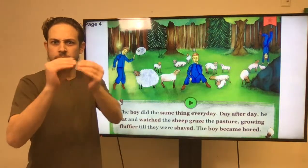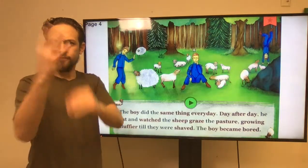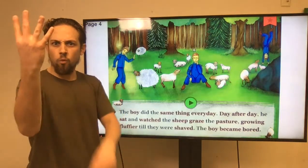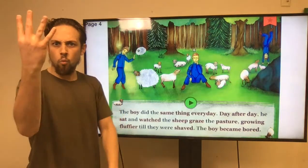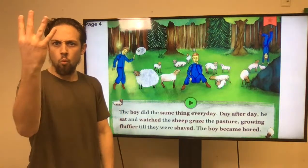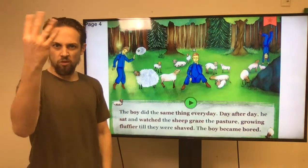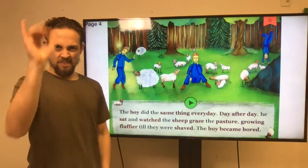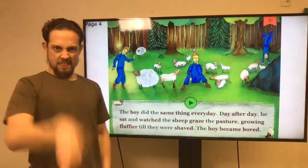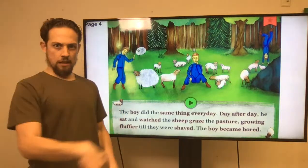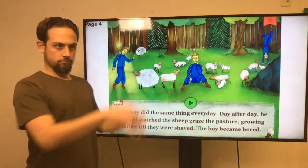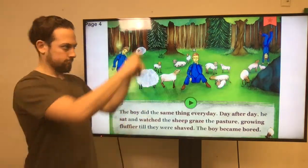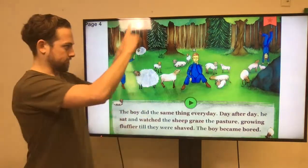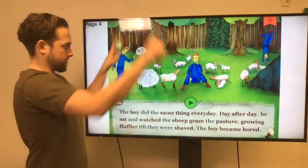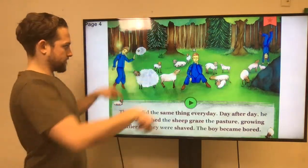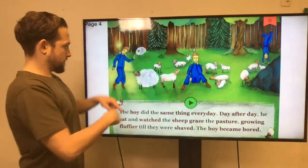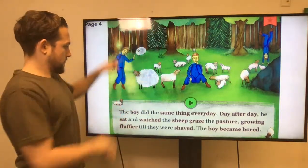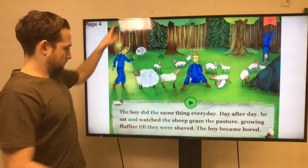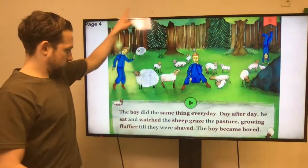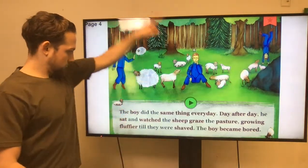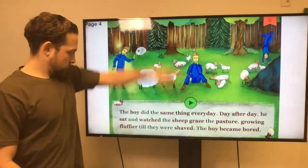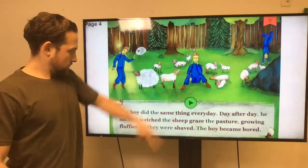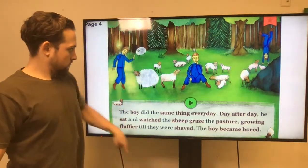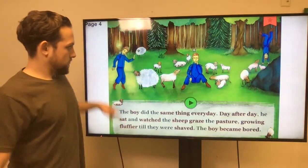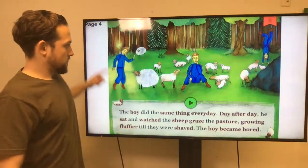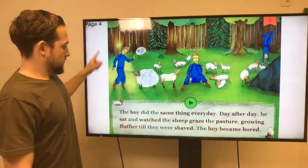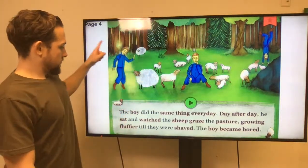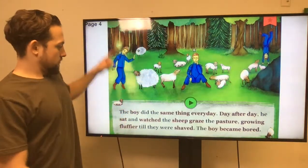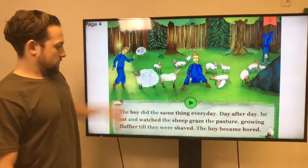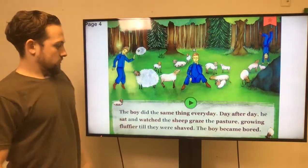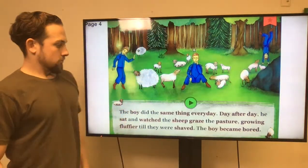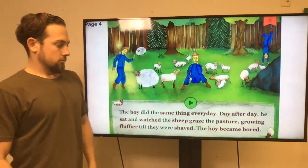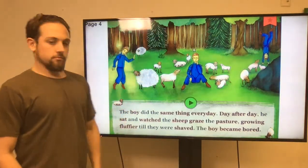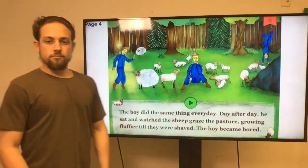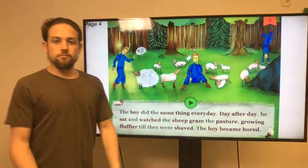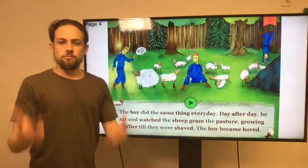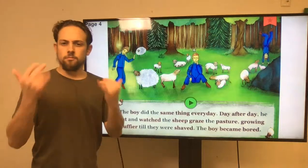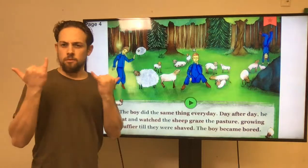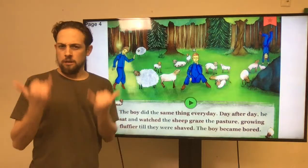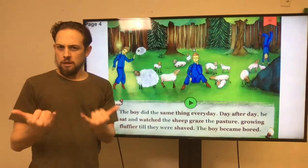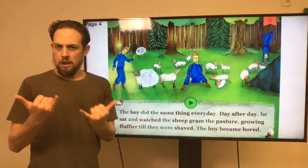period of time. Get your iPad ready. We're on page number 4.